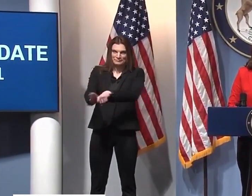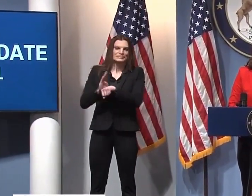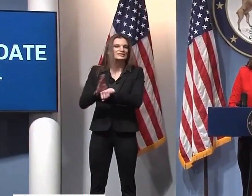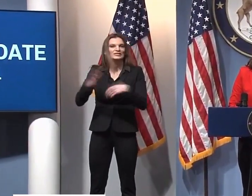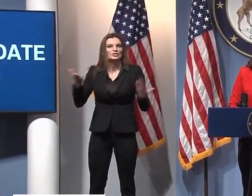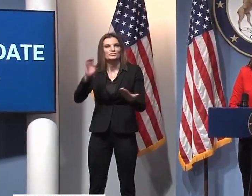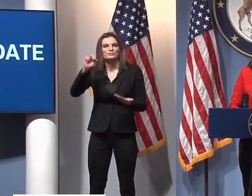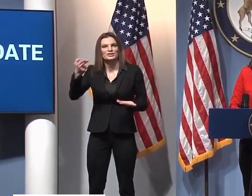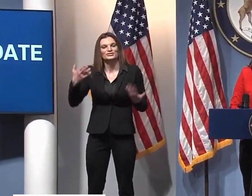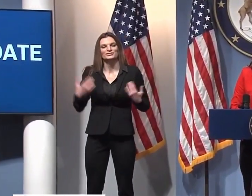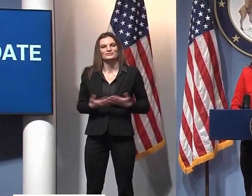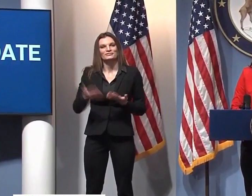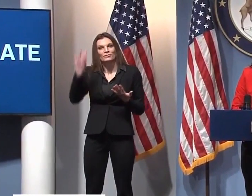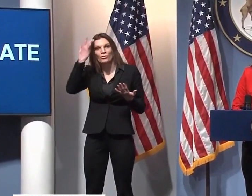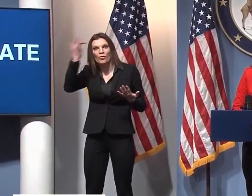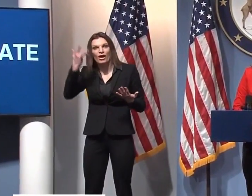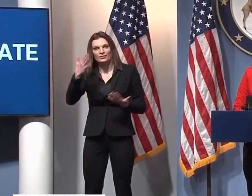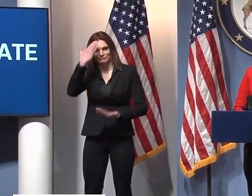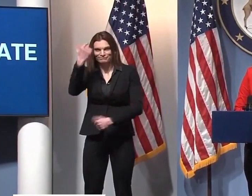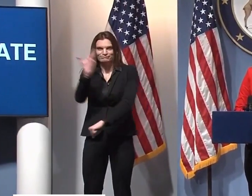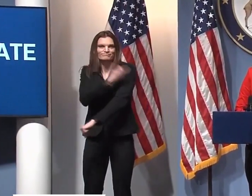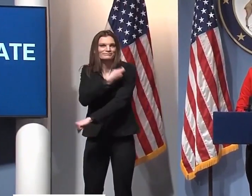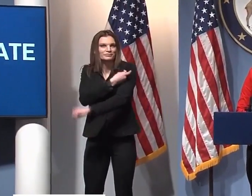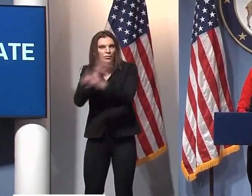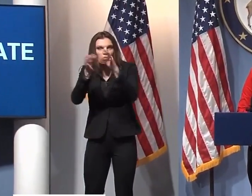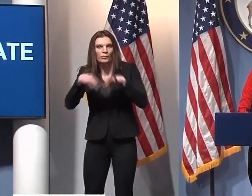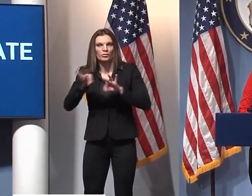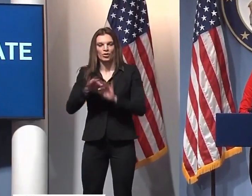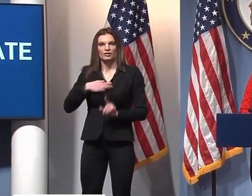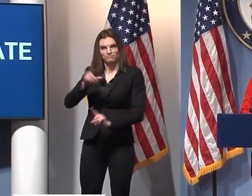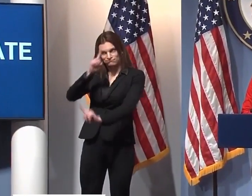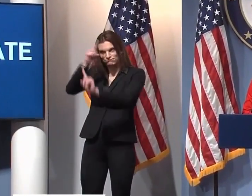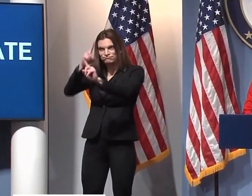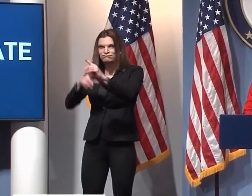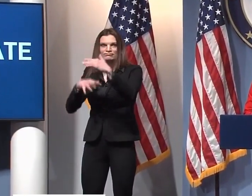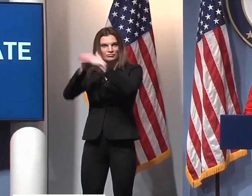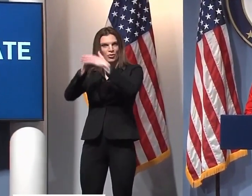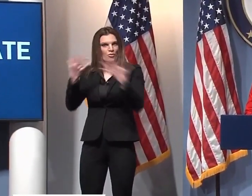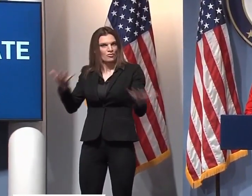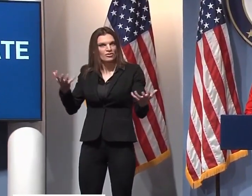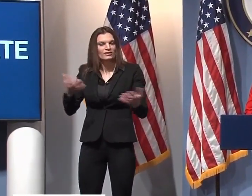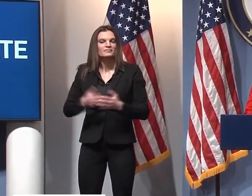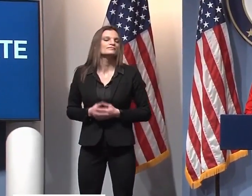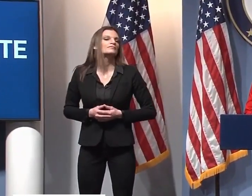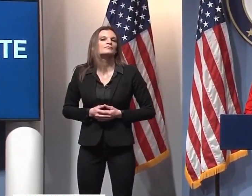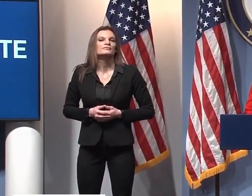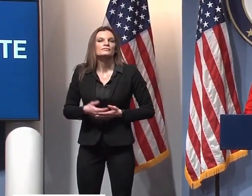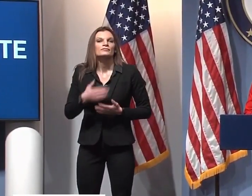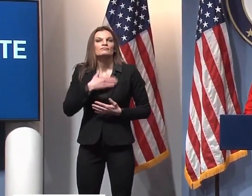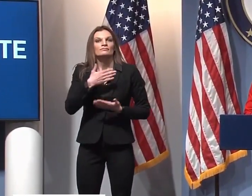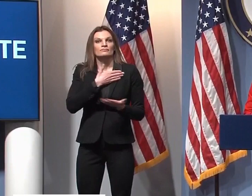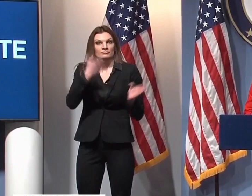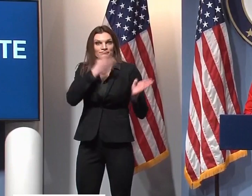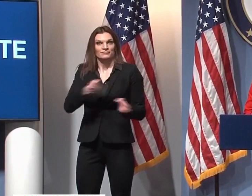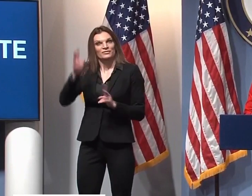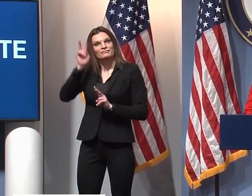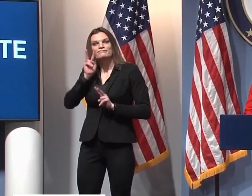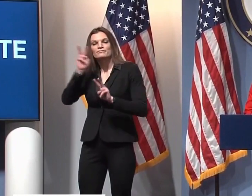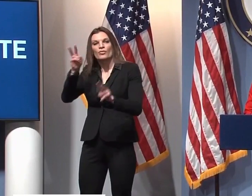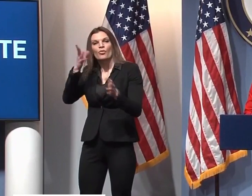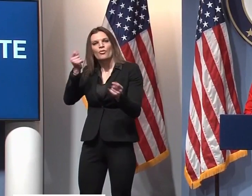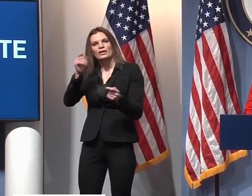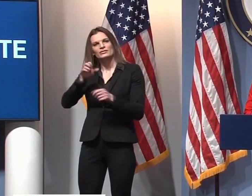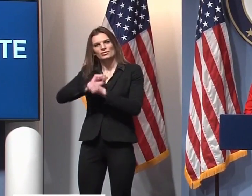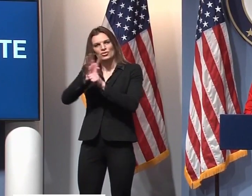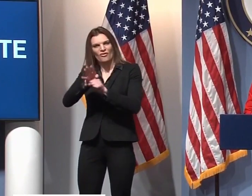press forward on meeting our vaccination goals and working with the legislature to pass the Michigan COVID Recovery Plan